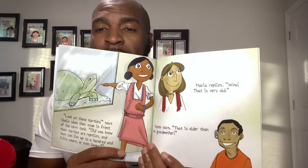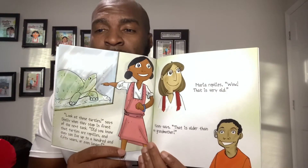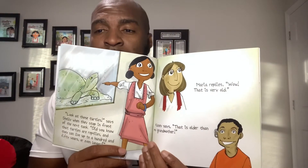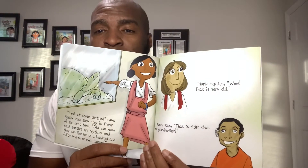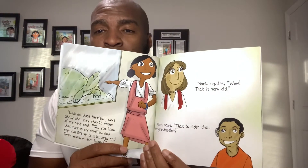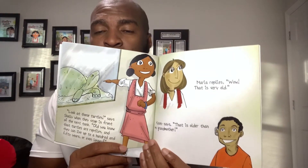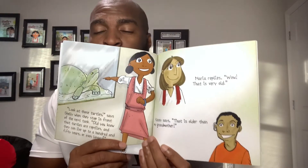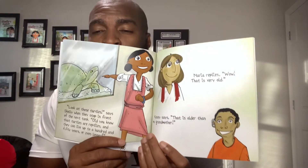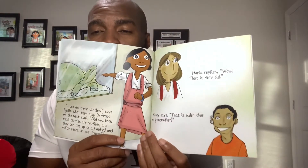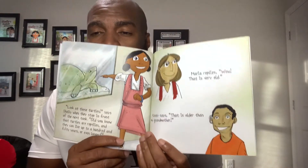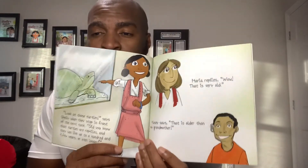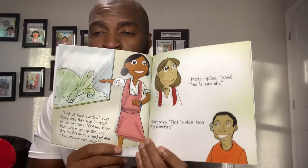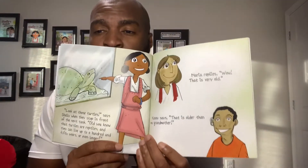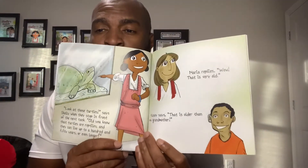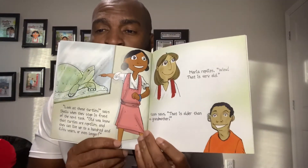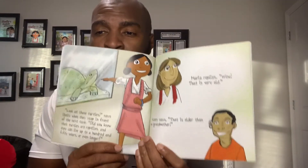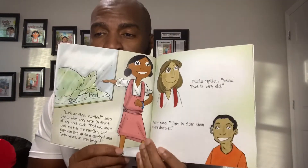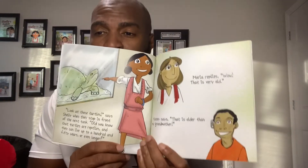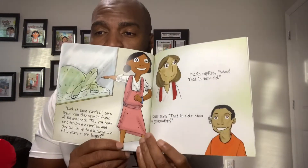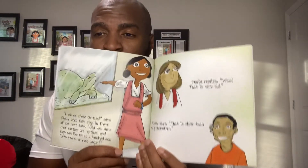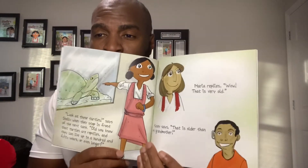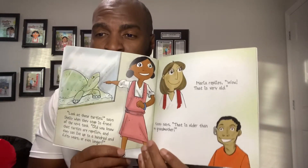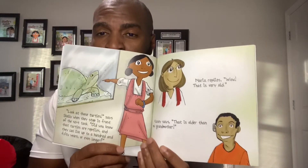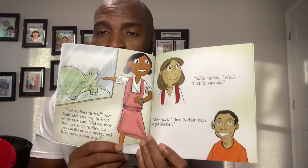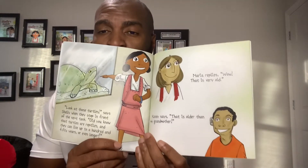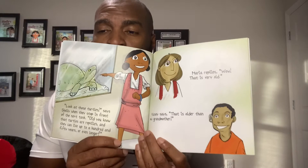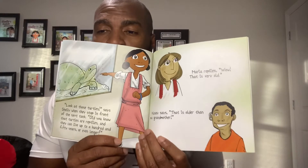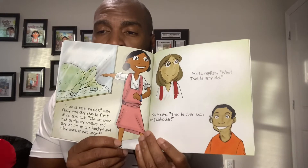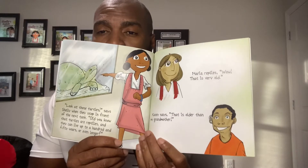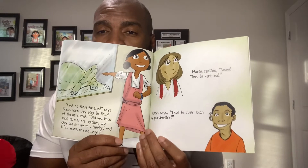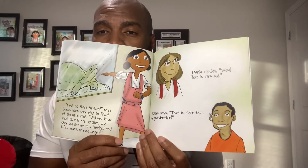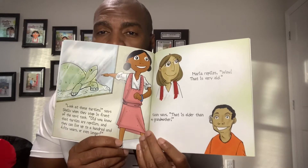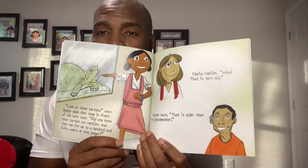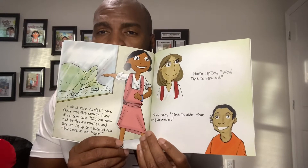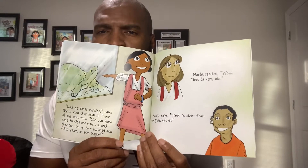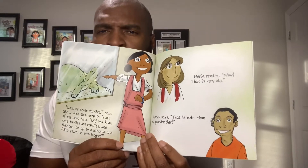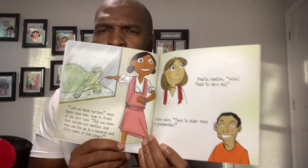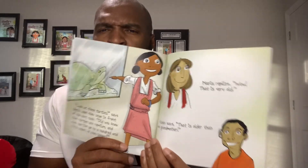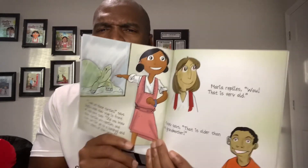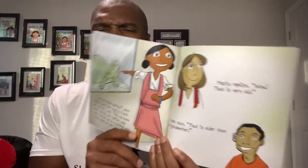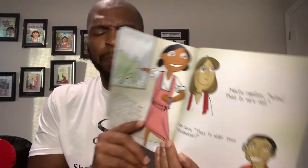can live up to 150 years or even longer?